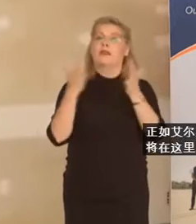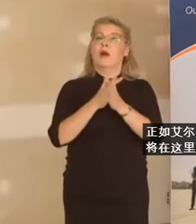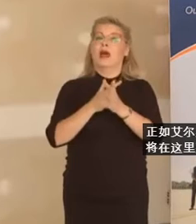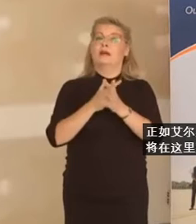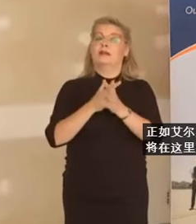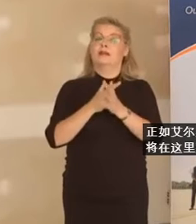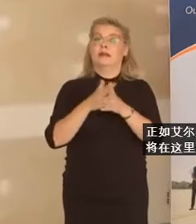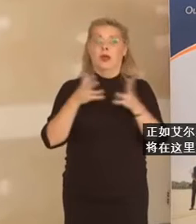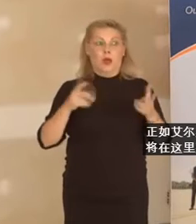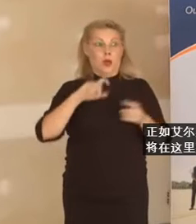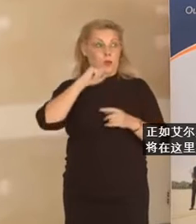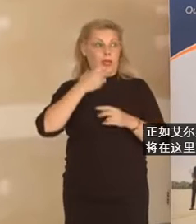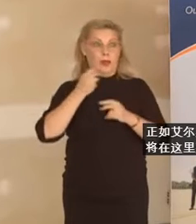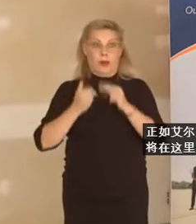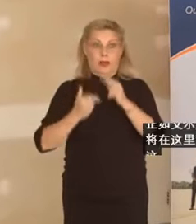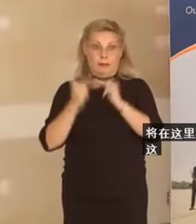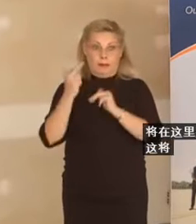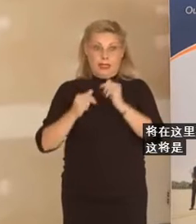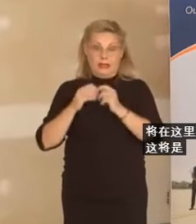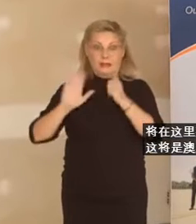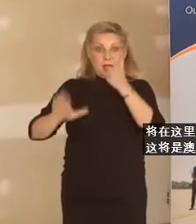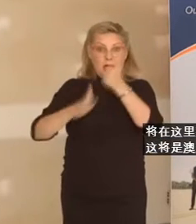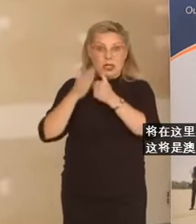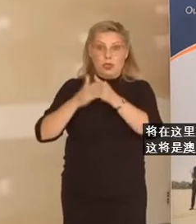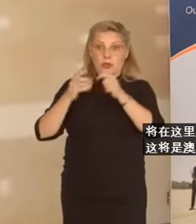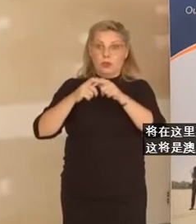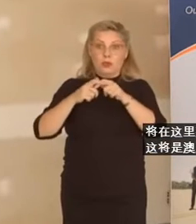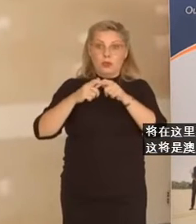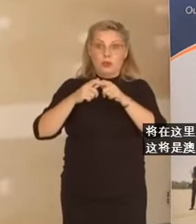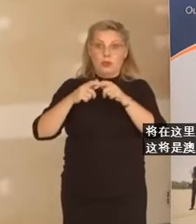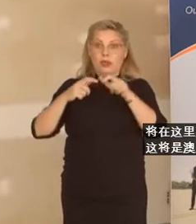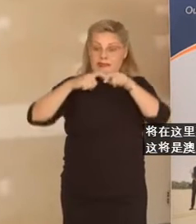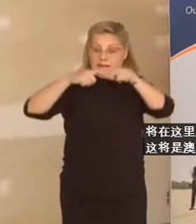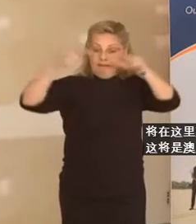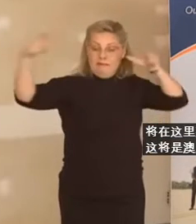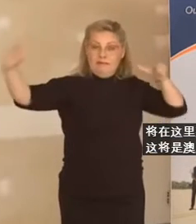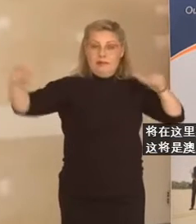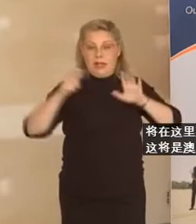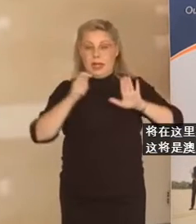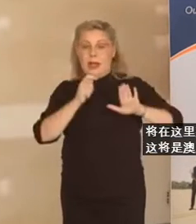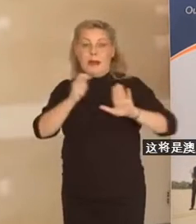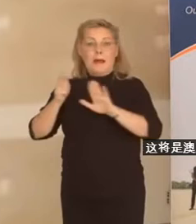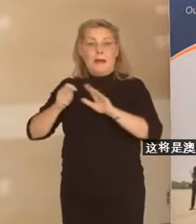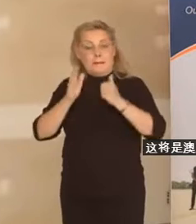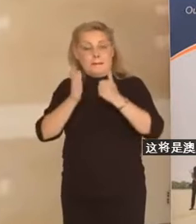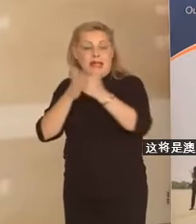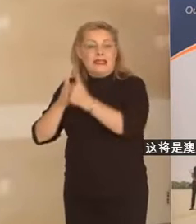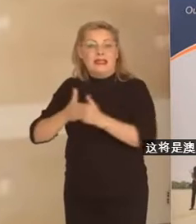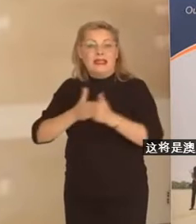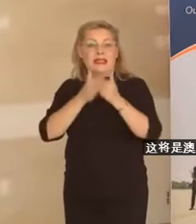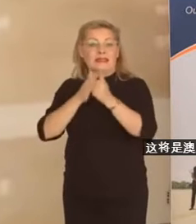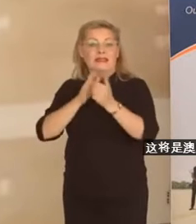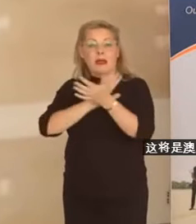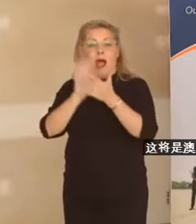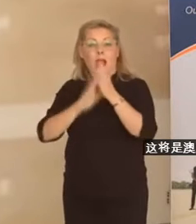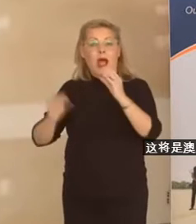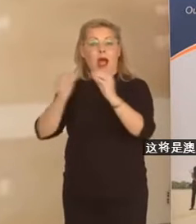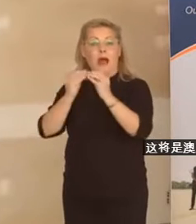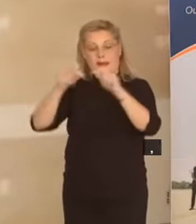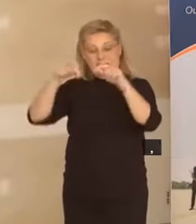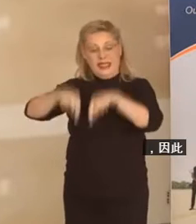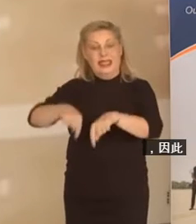going to be building a new hangar here, which will be a major maintenance hub for the Rex